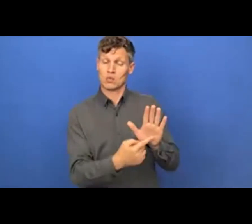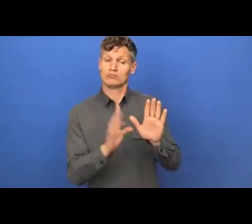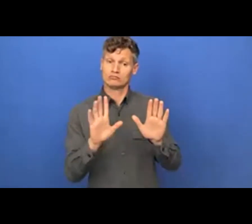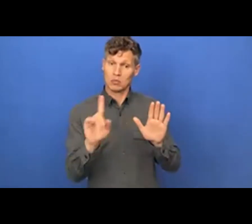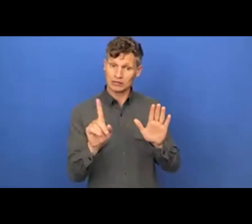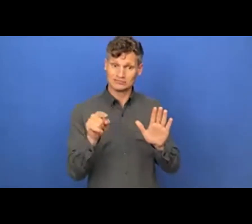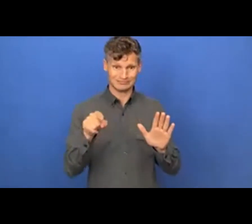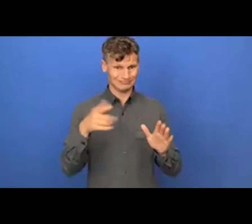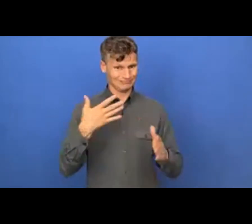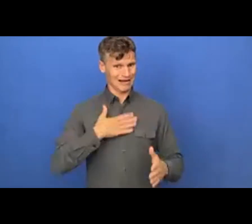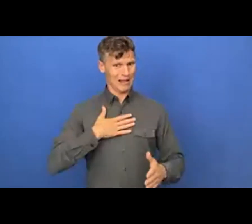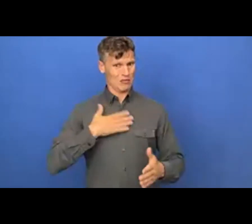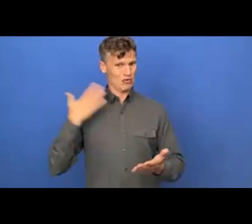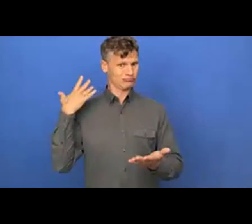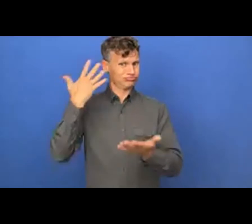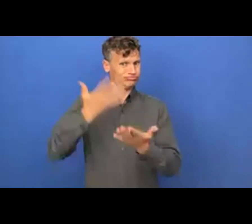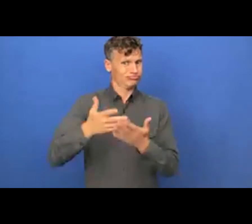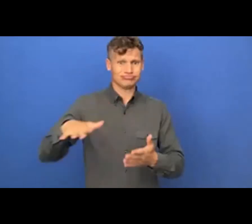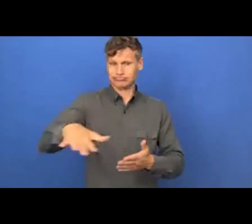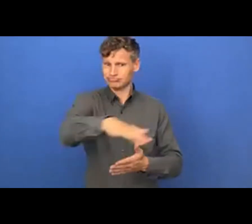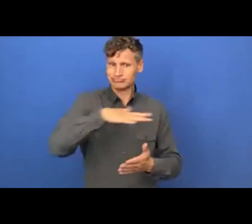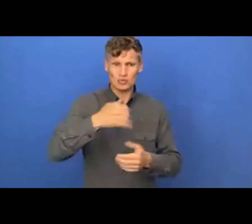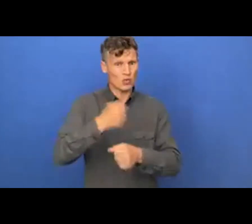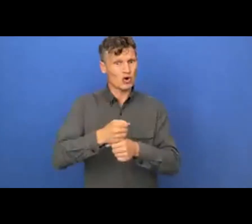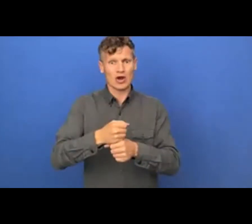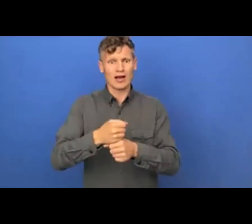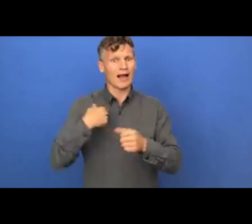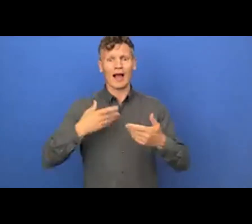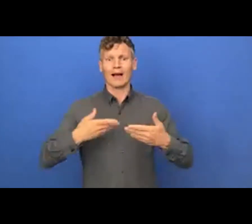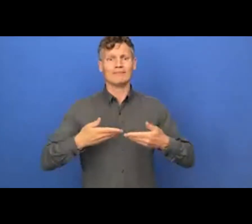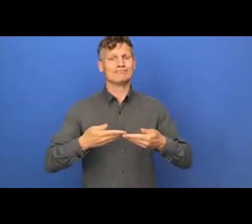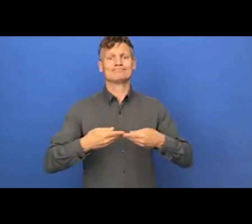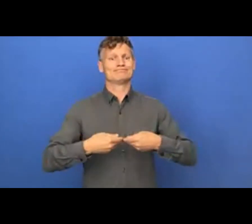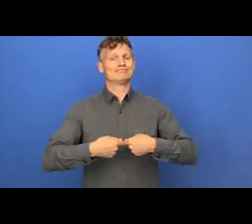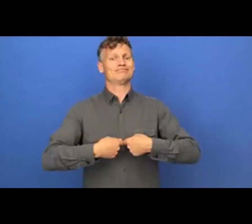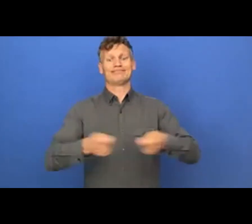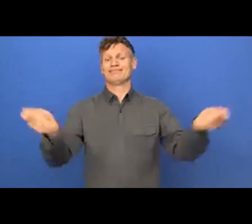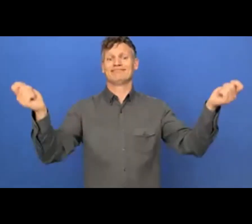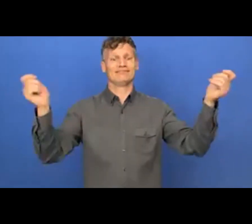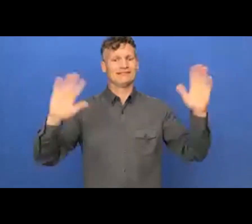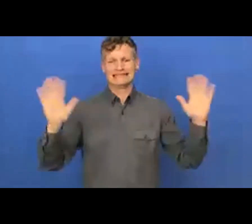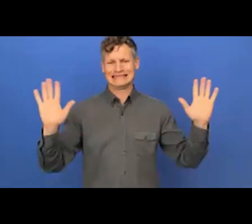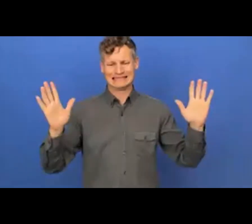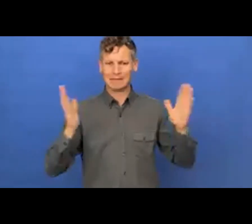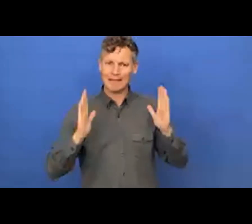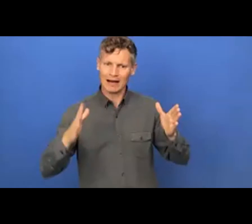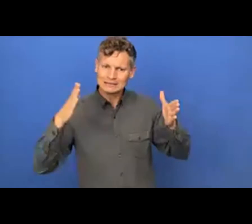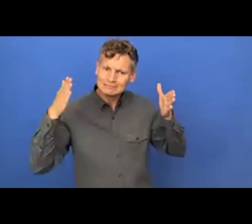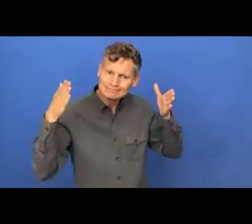needs to be oriented in some direction, obviously, to schools and educational